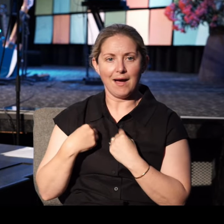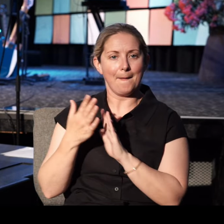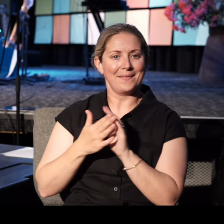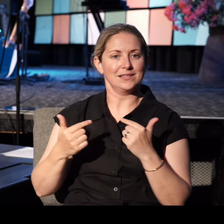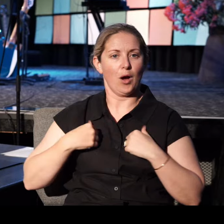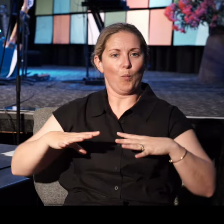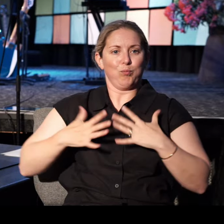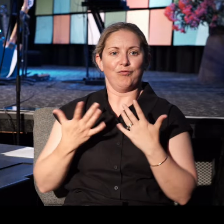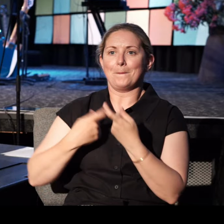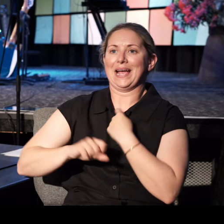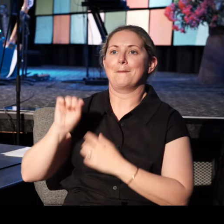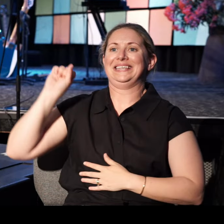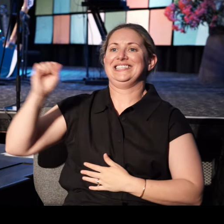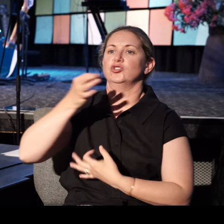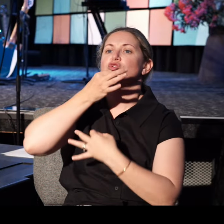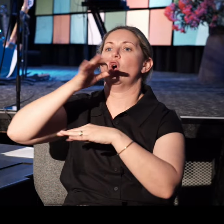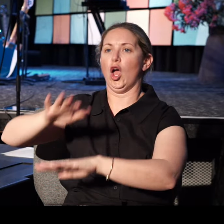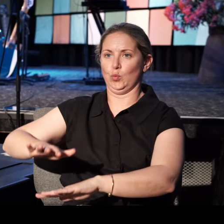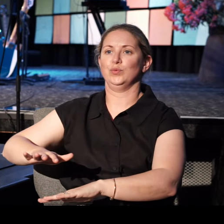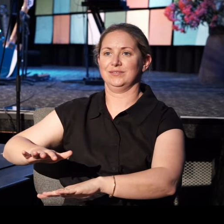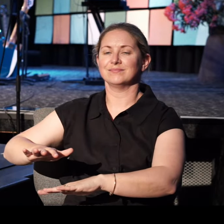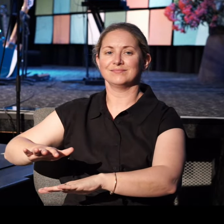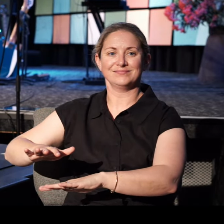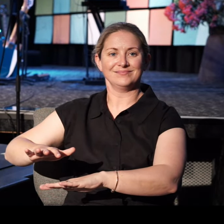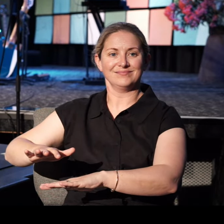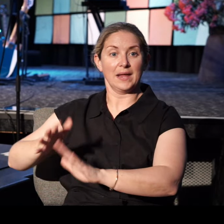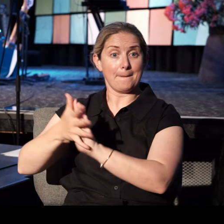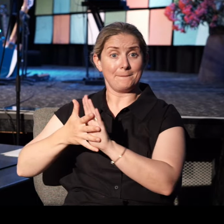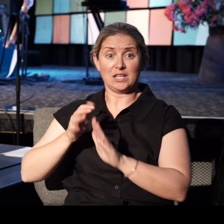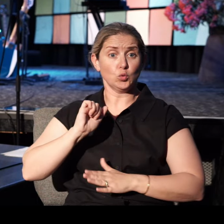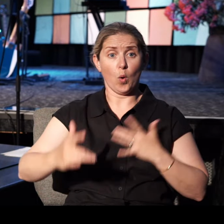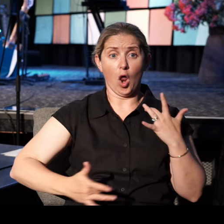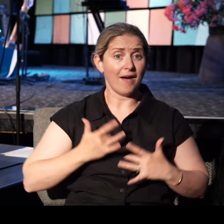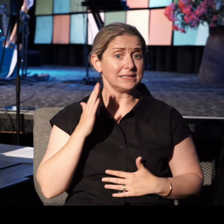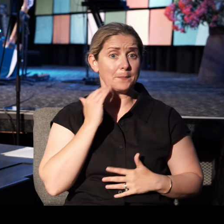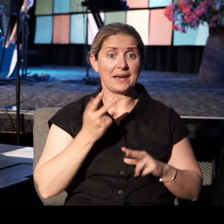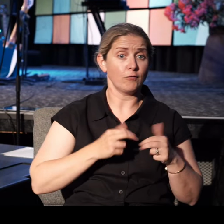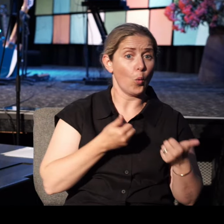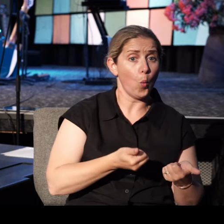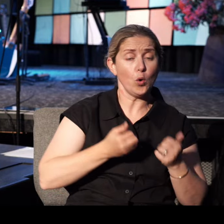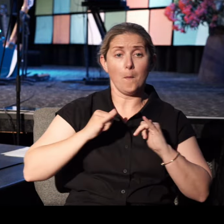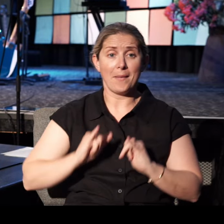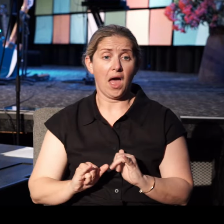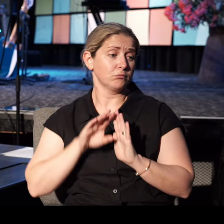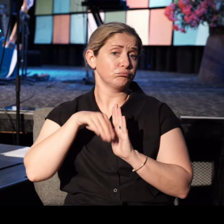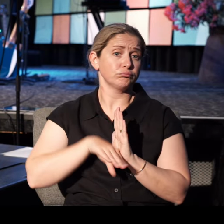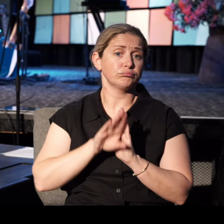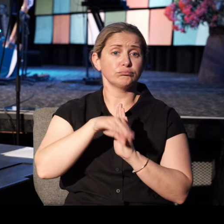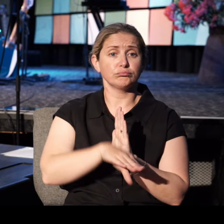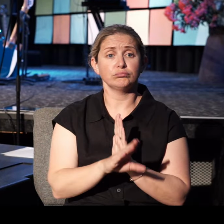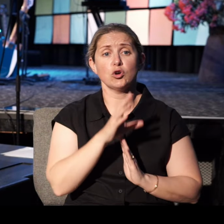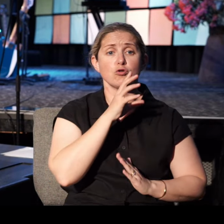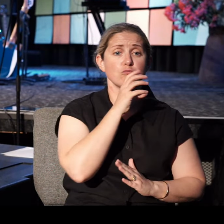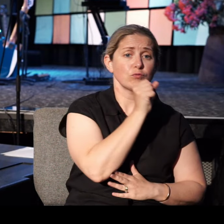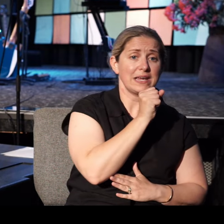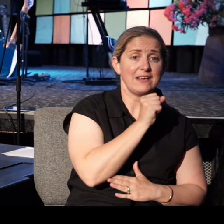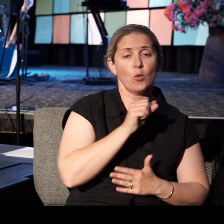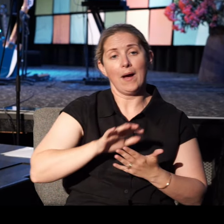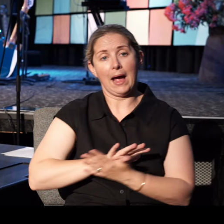solid, deep and profound, so that in all the ups and downs and grief of life, and all the stresses and strains as you move through your